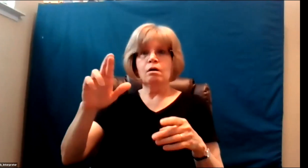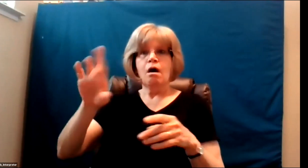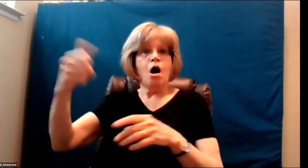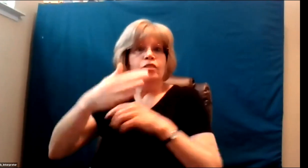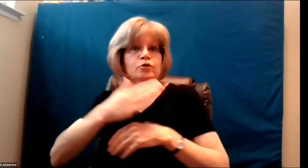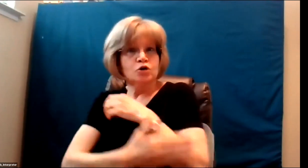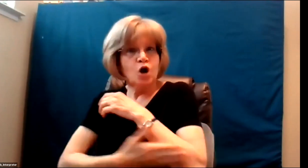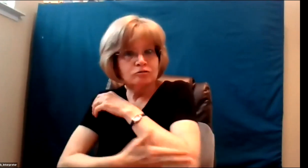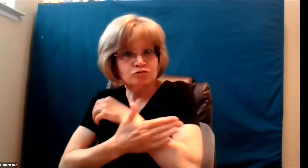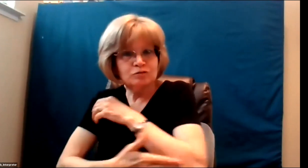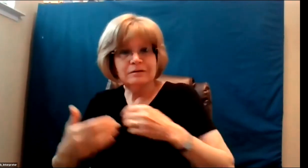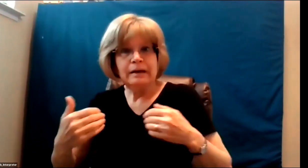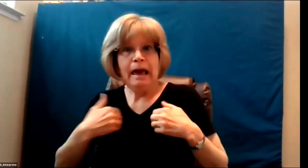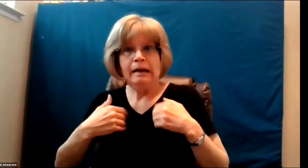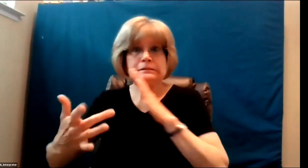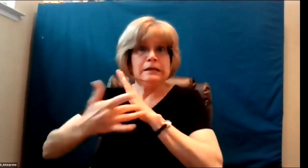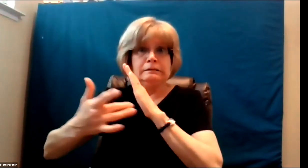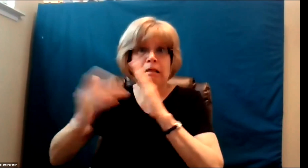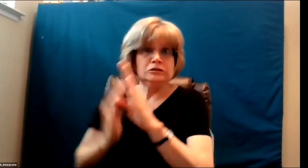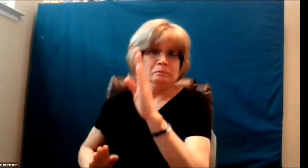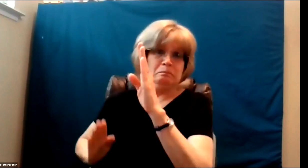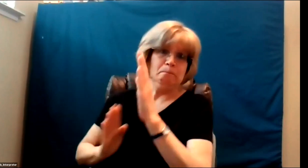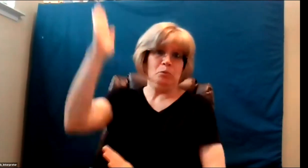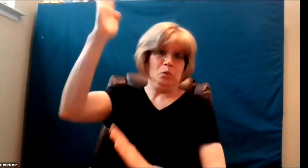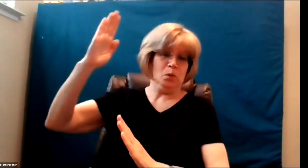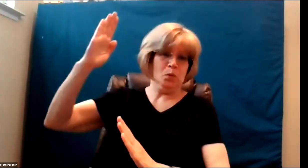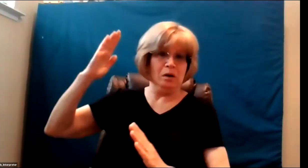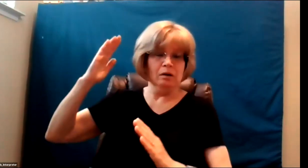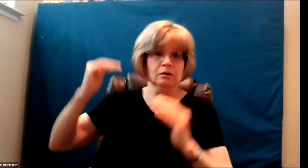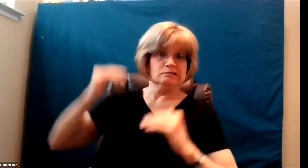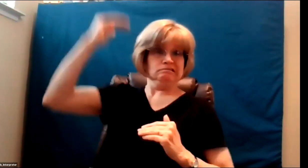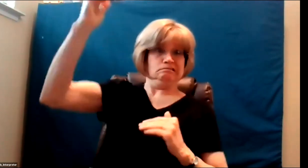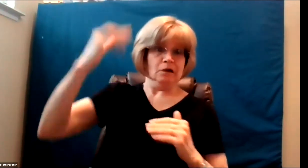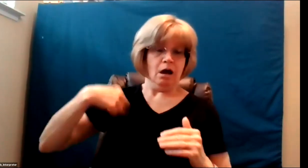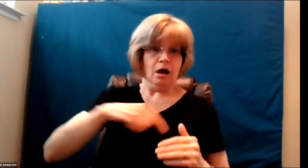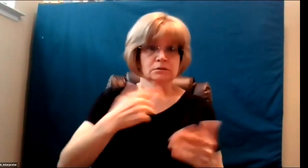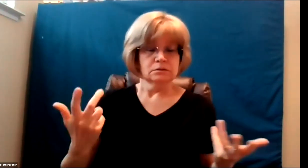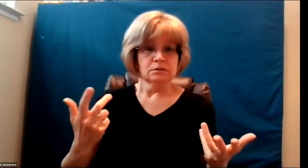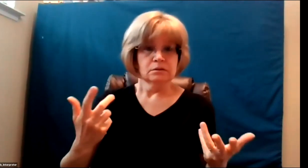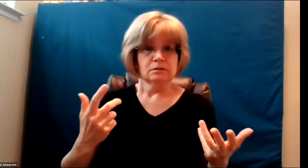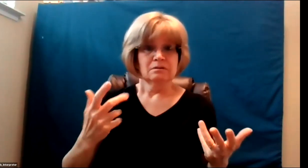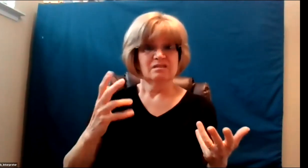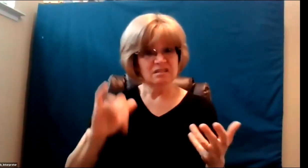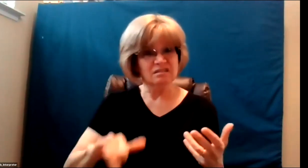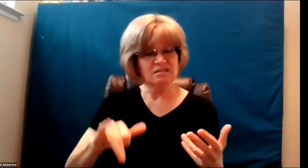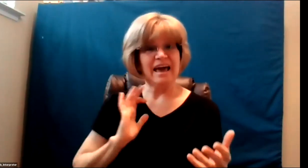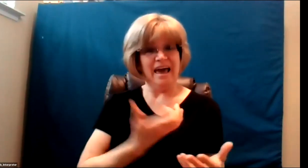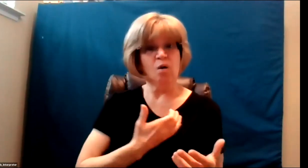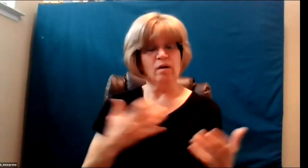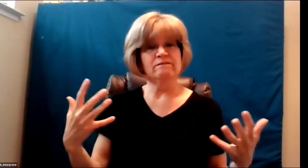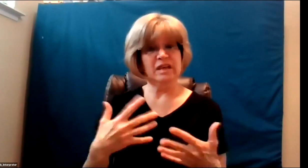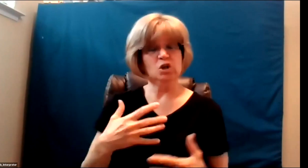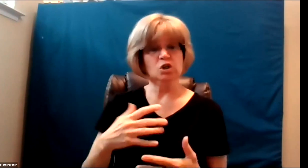Welcome to life and the fears that confront us in 2021.